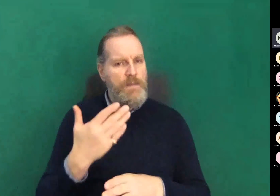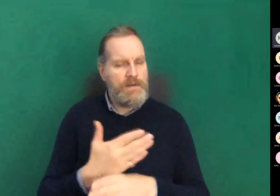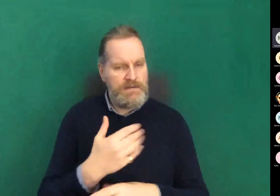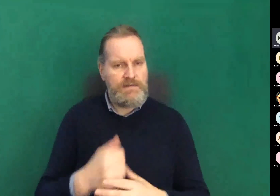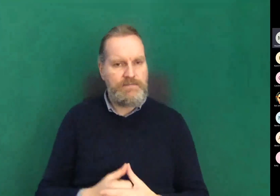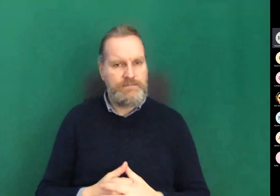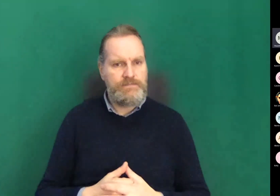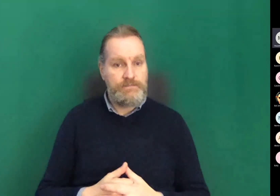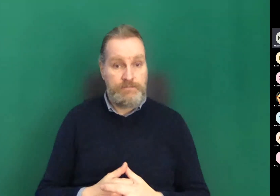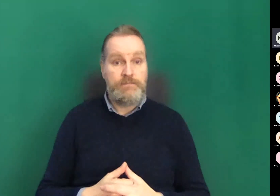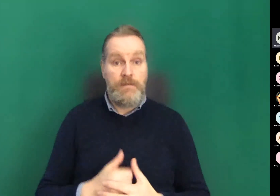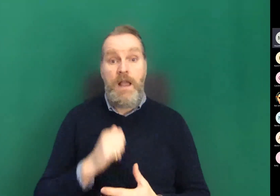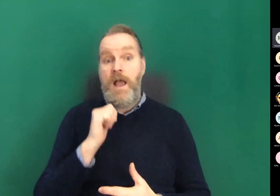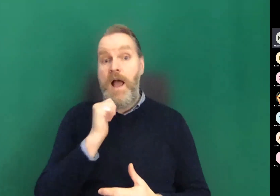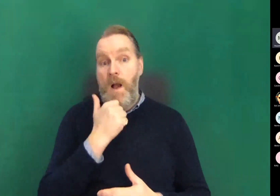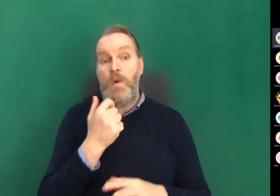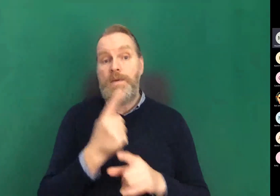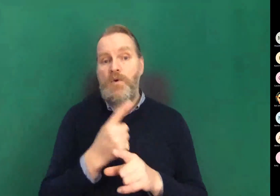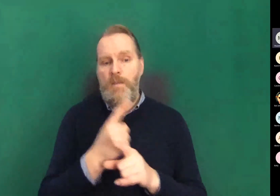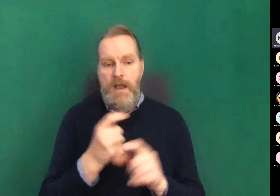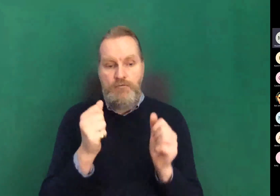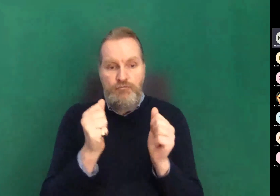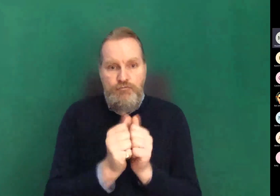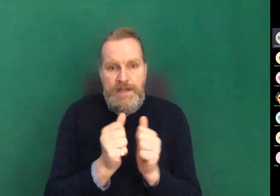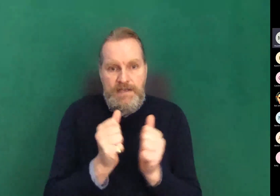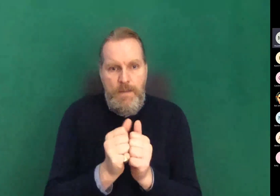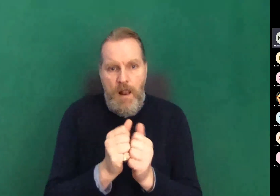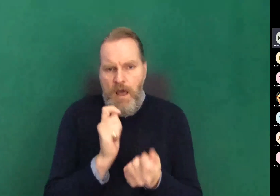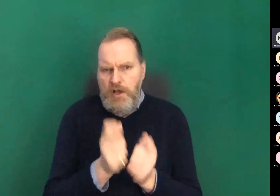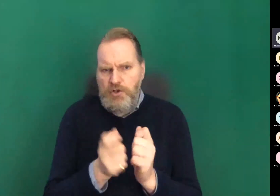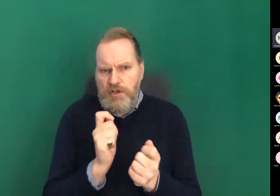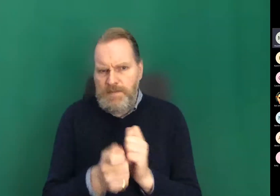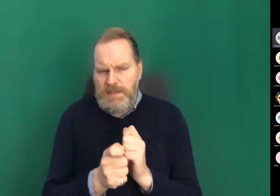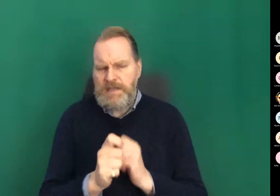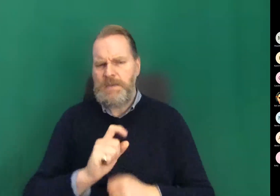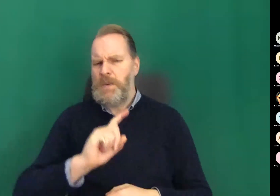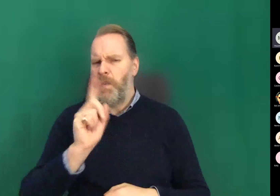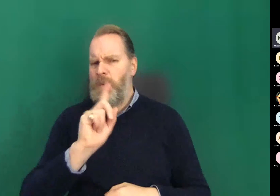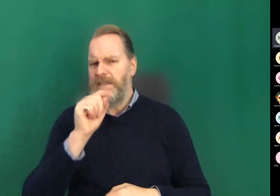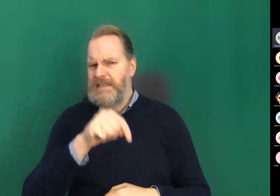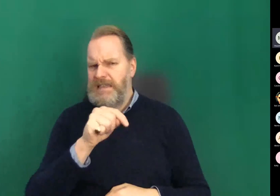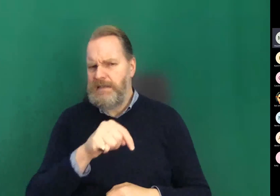I will also be addressing reasonable adjustments, what they are and how they affect you.